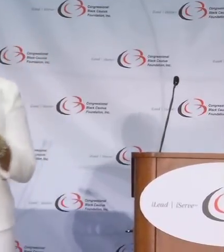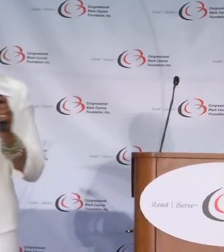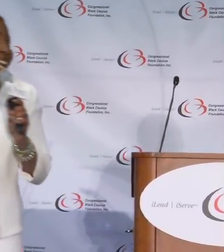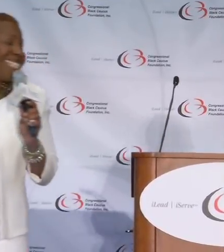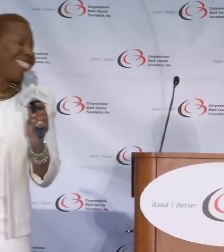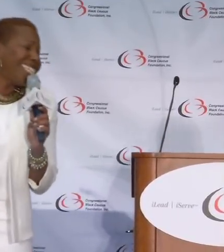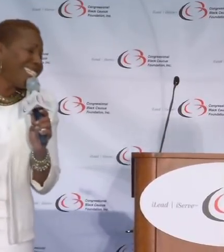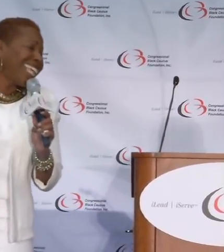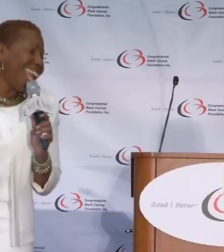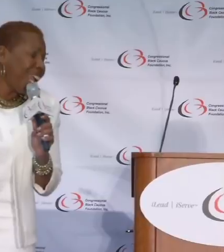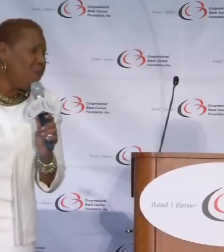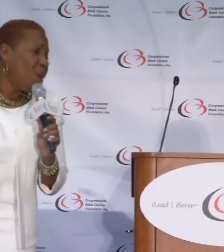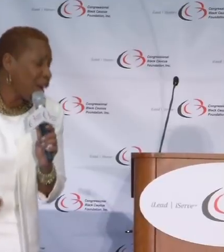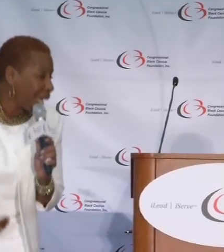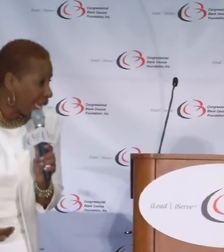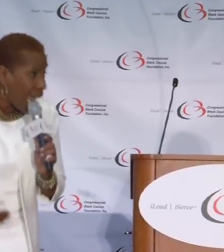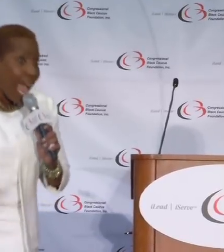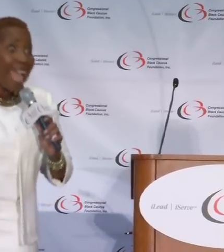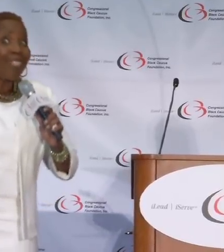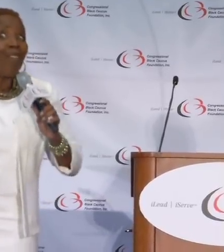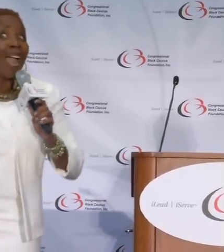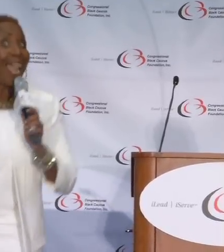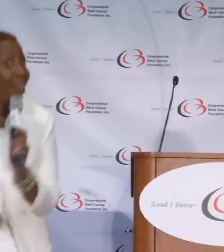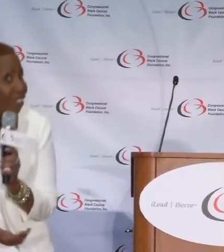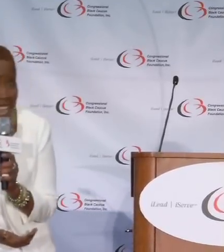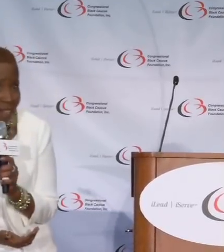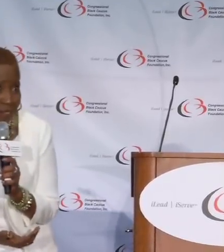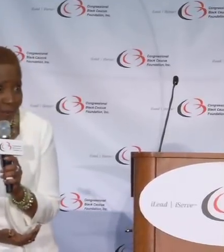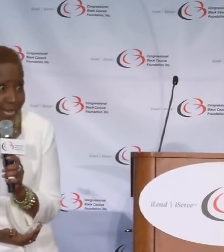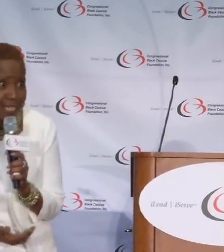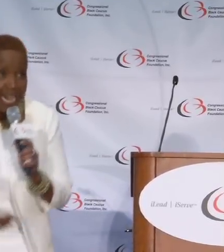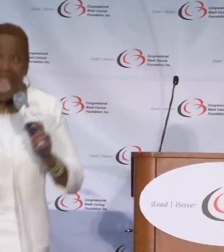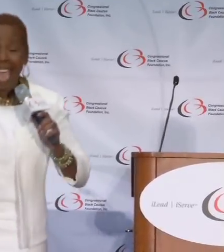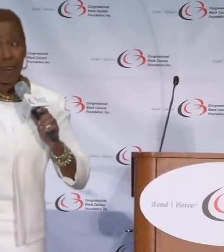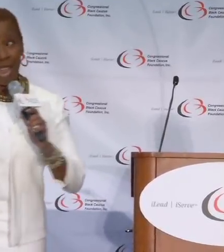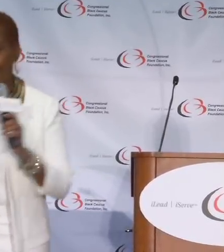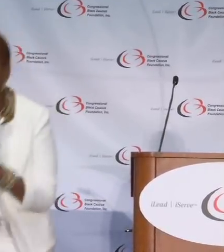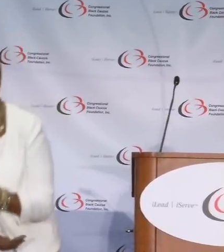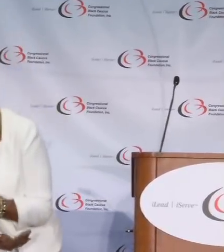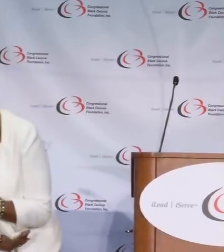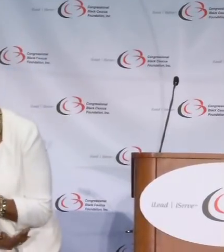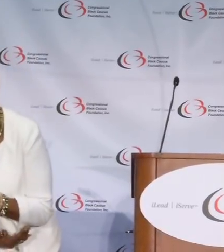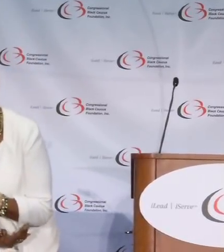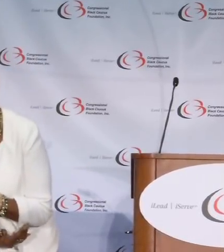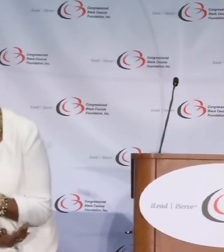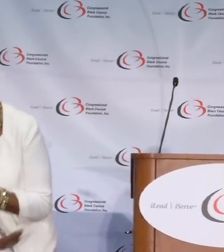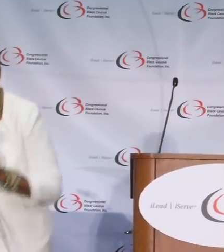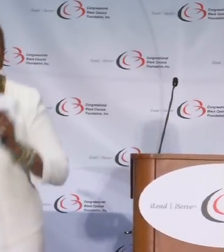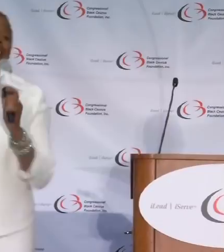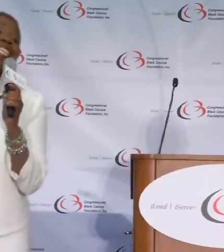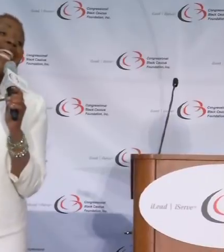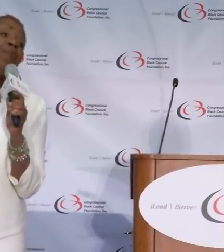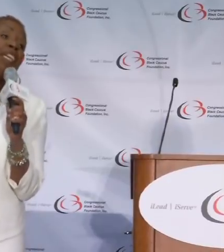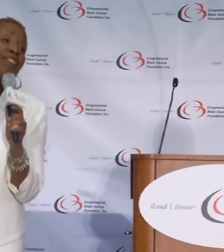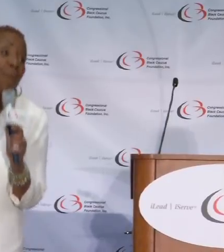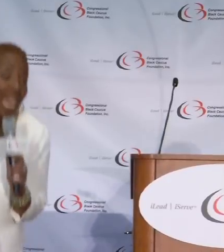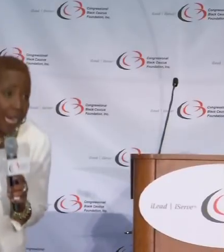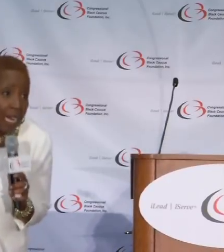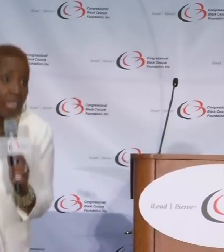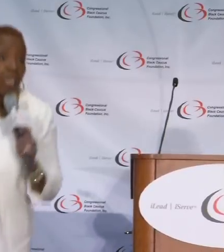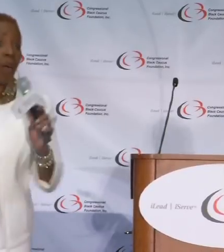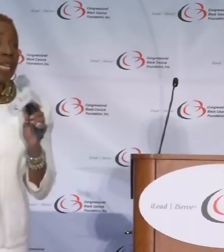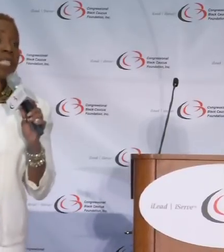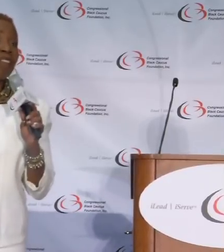When you recognize this ain't working, I don't have to have a reason. I don't have to have an explanation. This ain't working